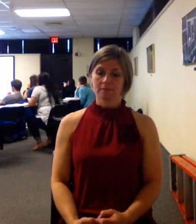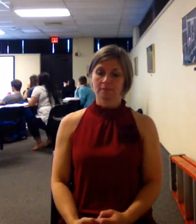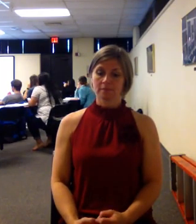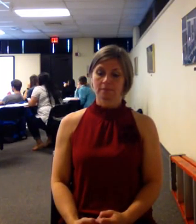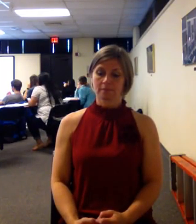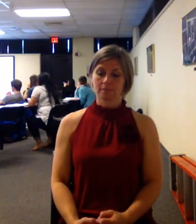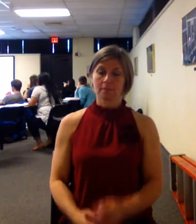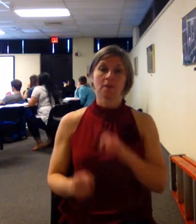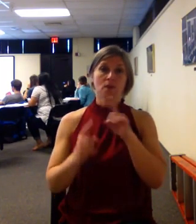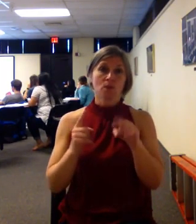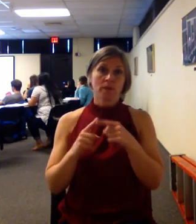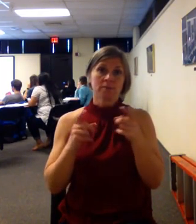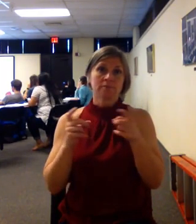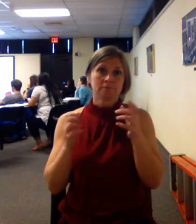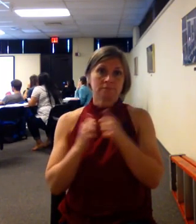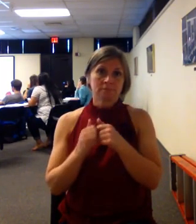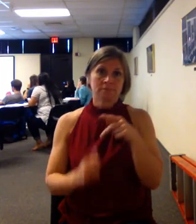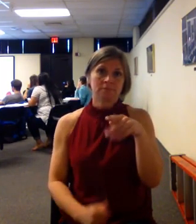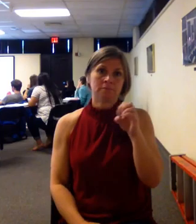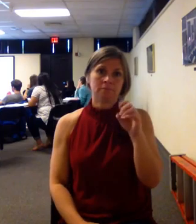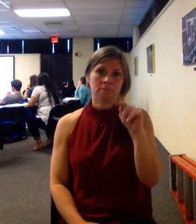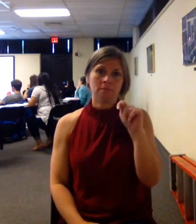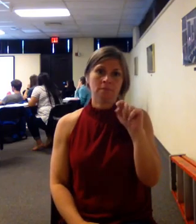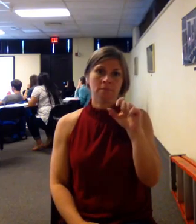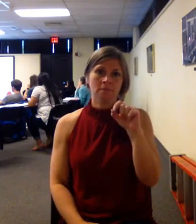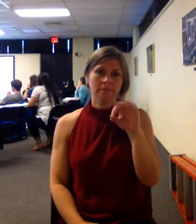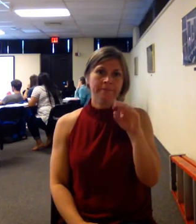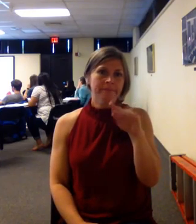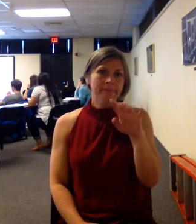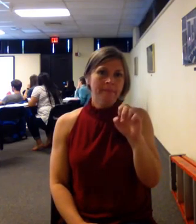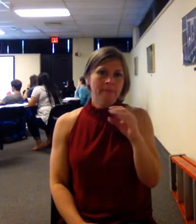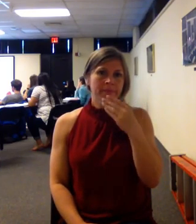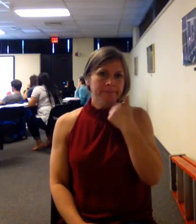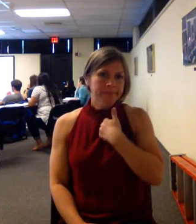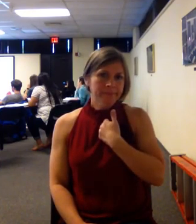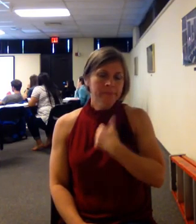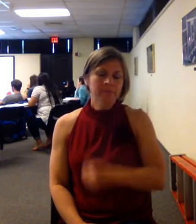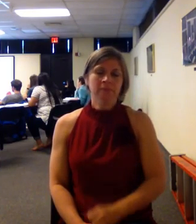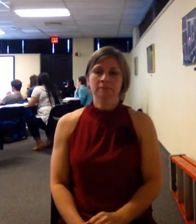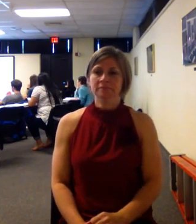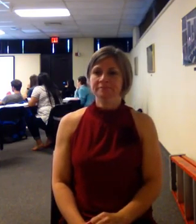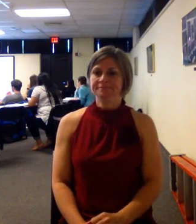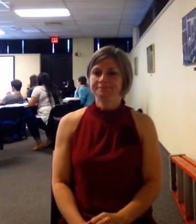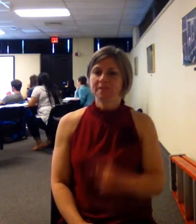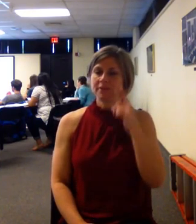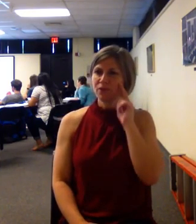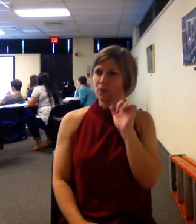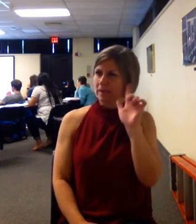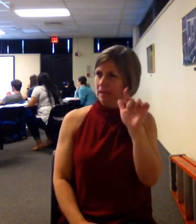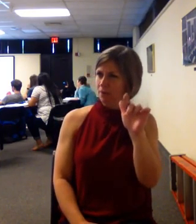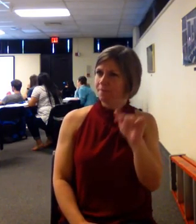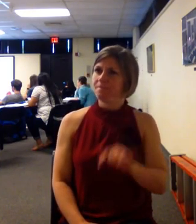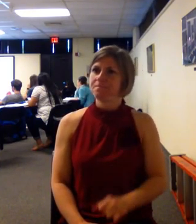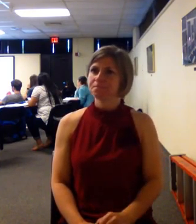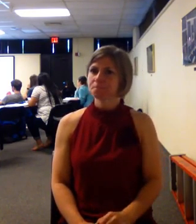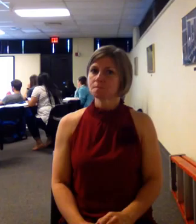When you're dealing with portfolios, what happens is, and I think there's one later, but if you